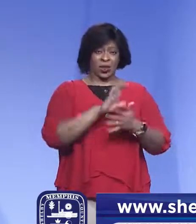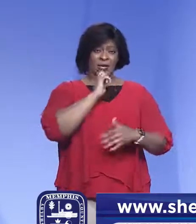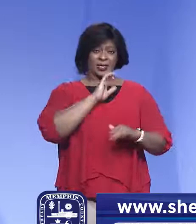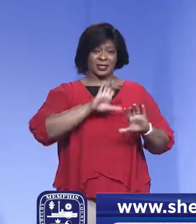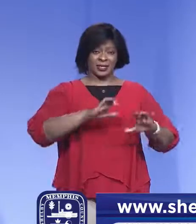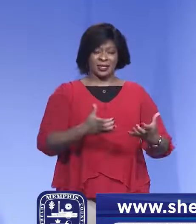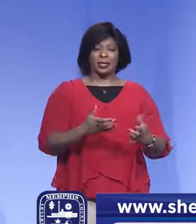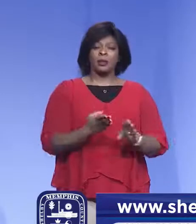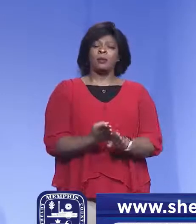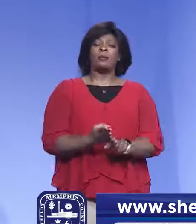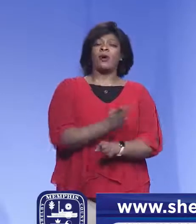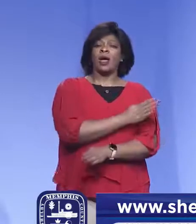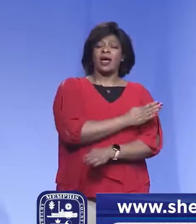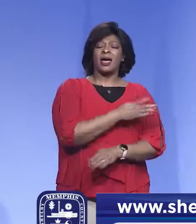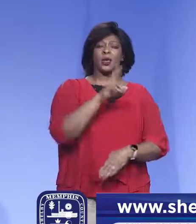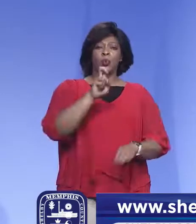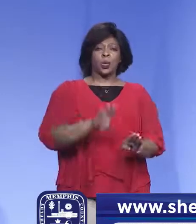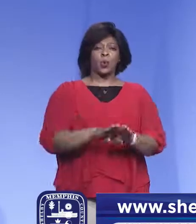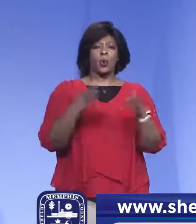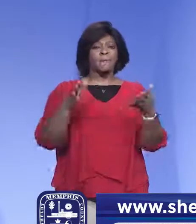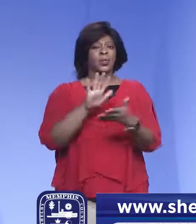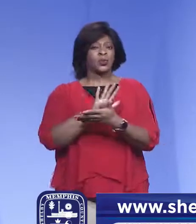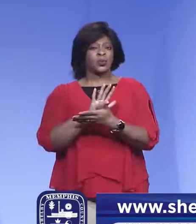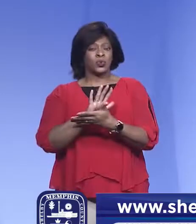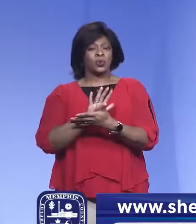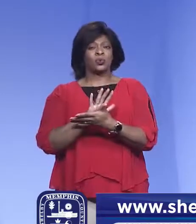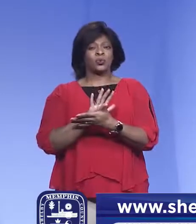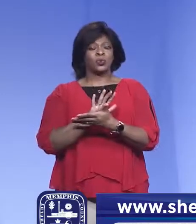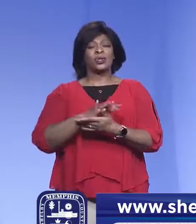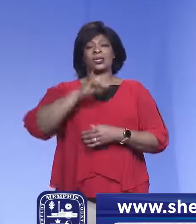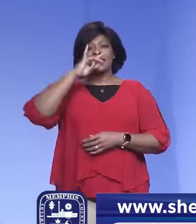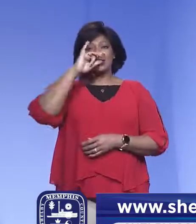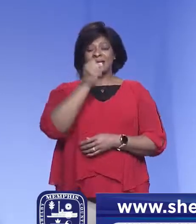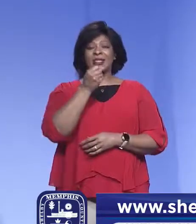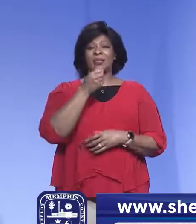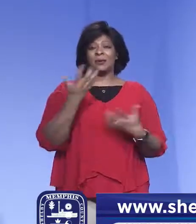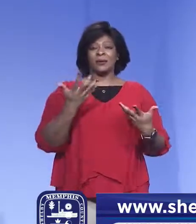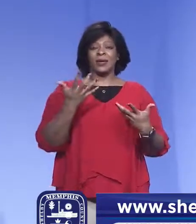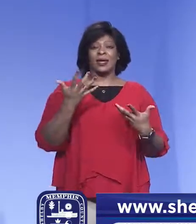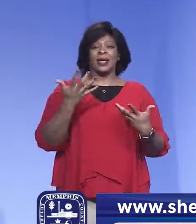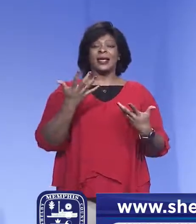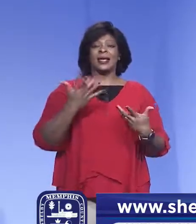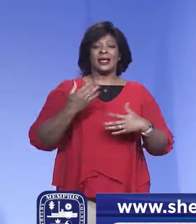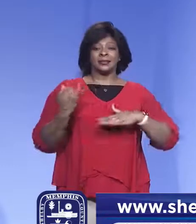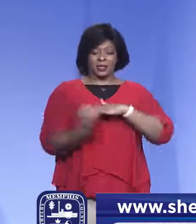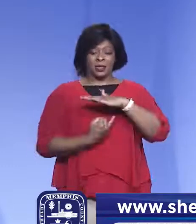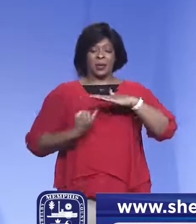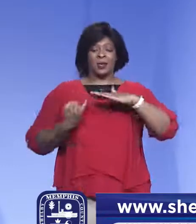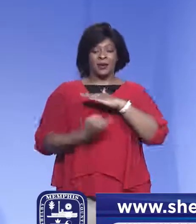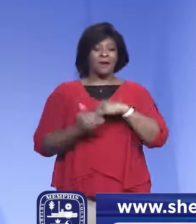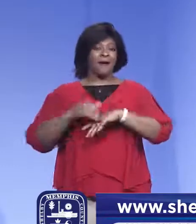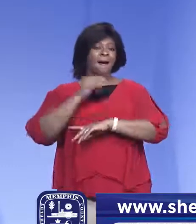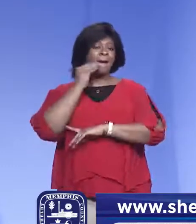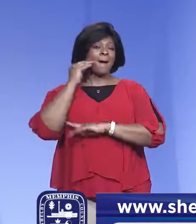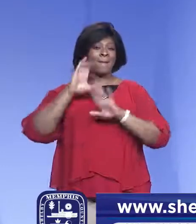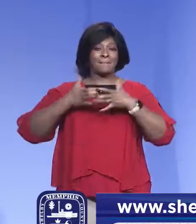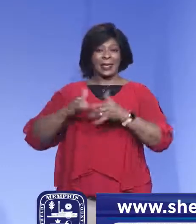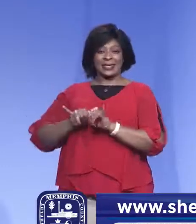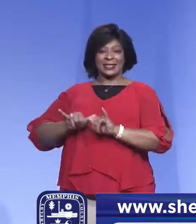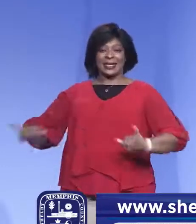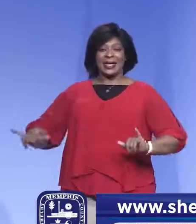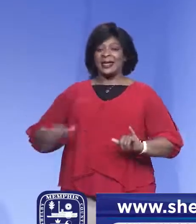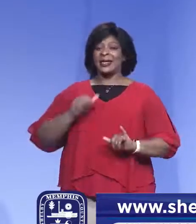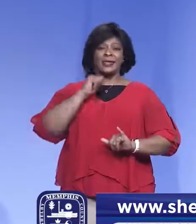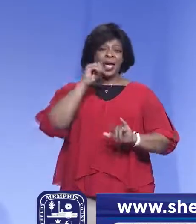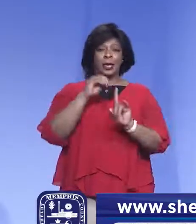prior to the reopening of schools, kids were being sheltered at home and were not